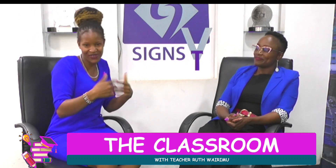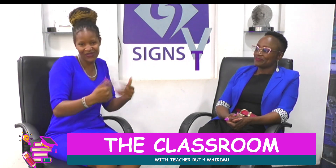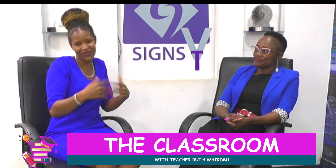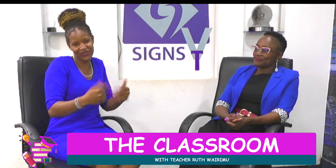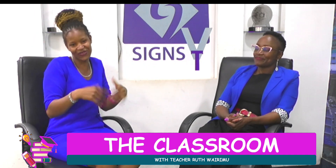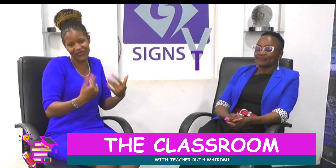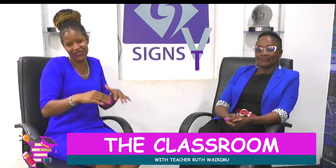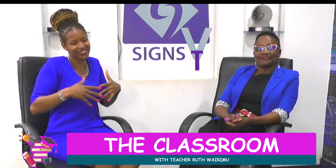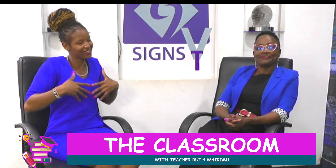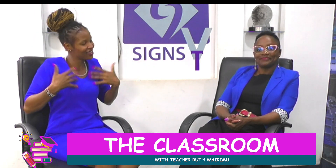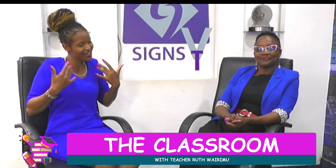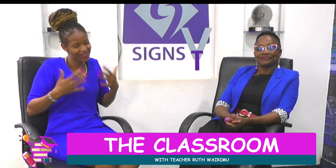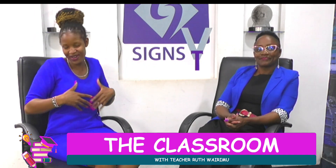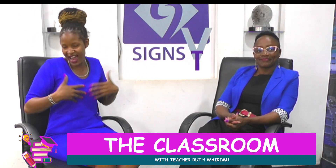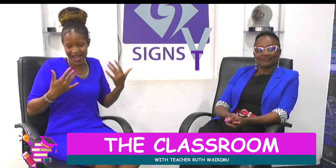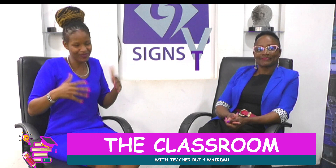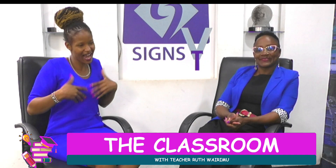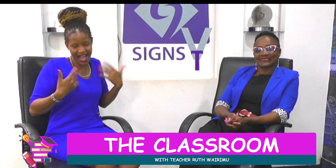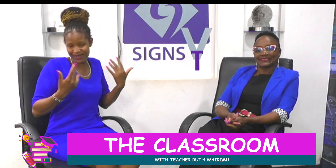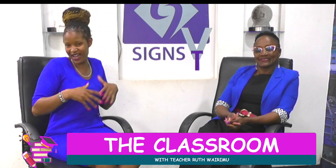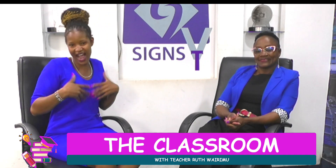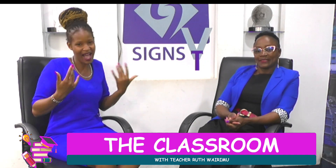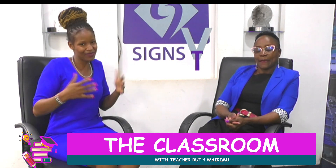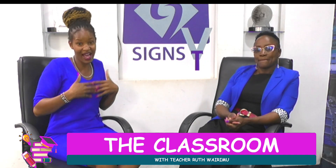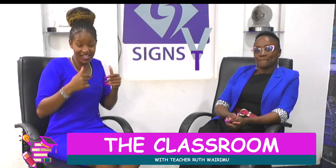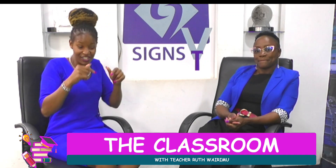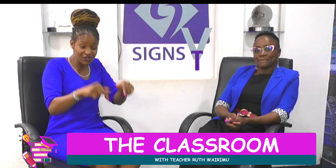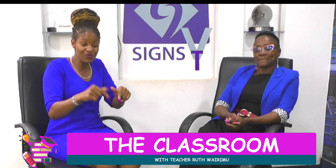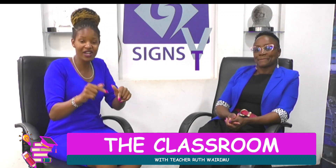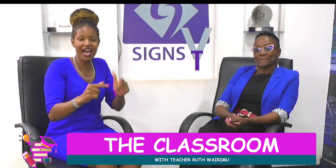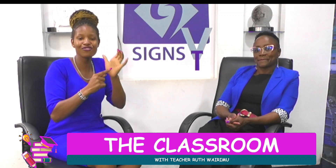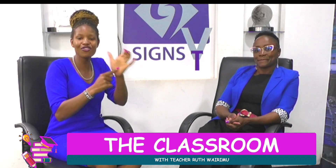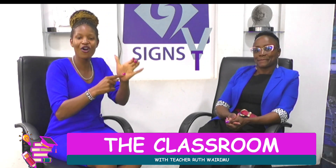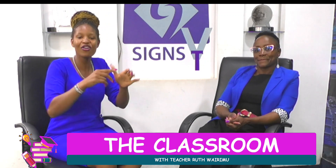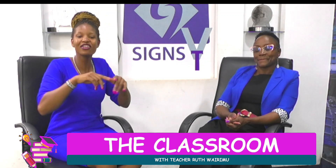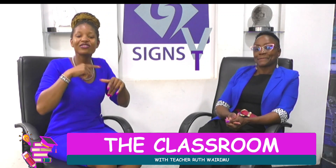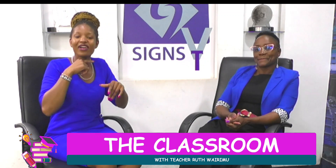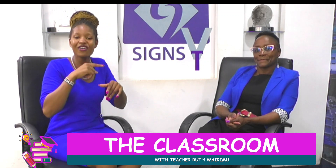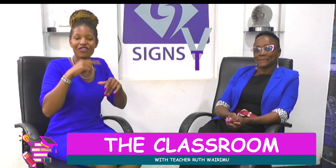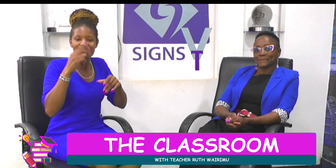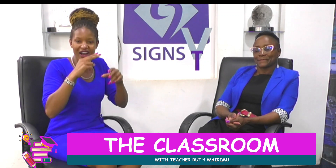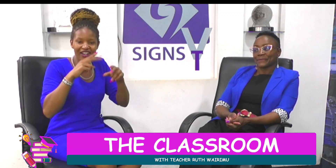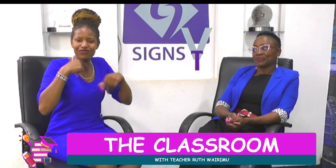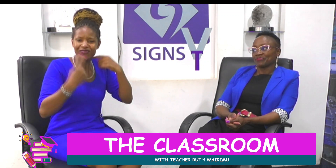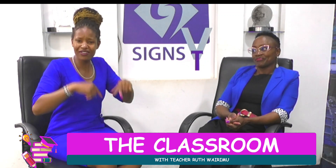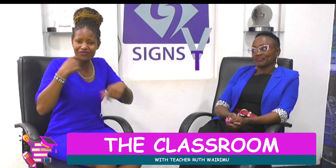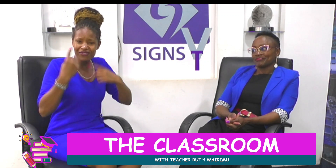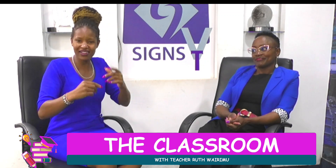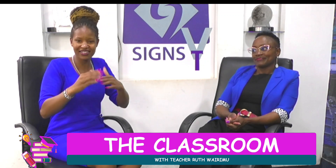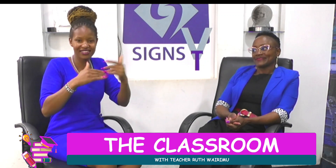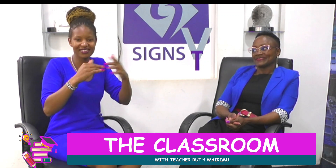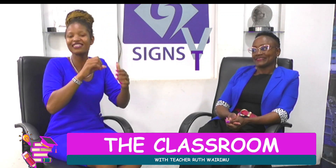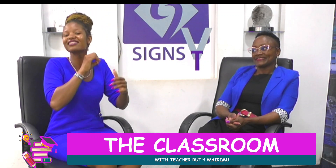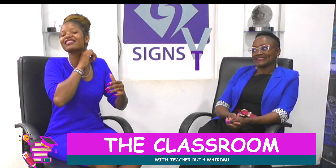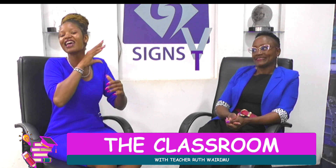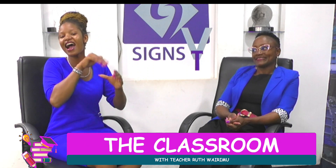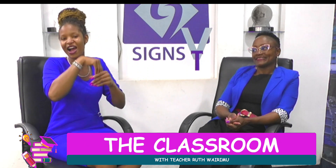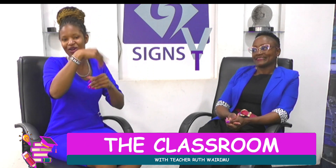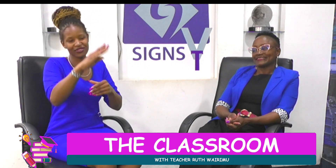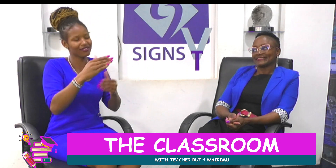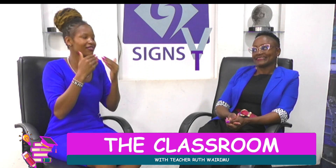way from Naivasha to grace us with her presence, and for that I'm very happy and very delighted.